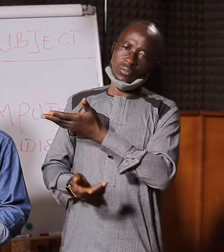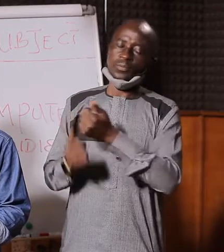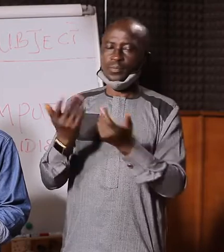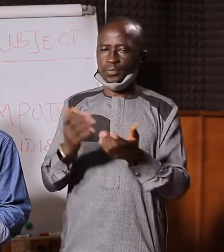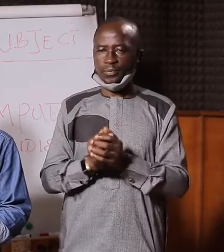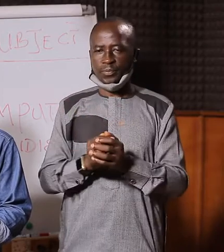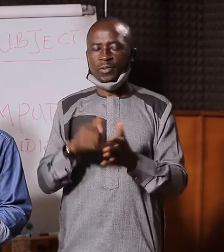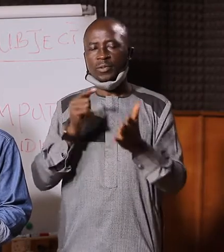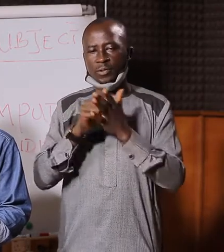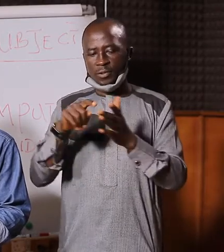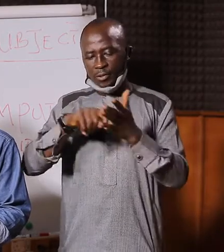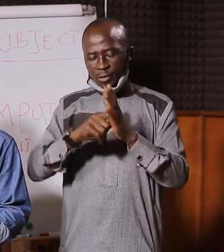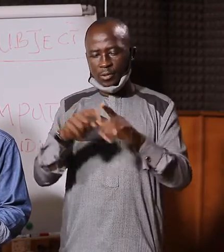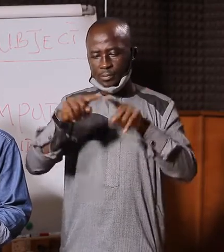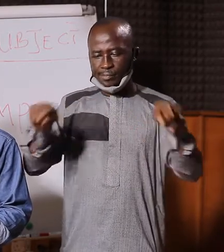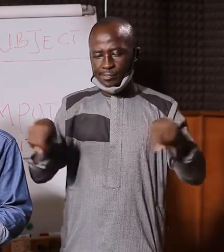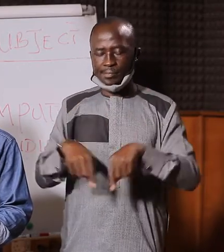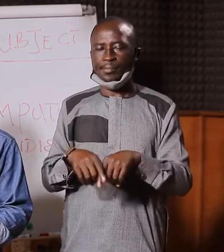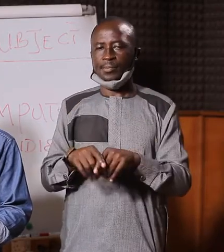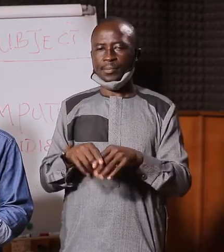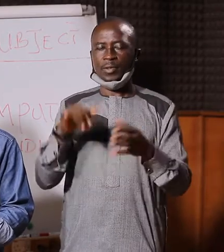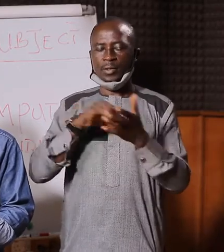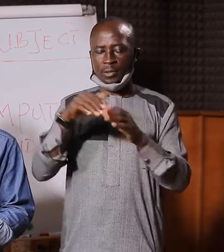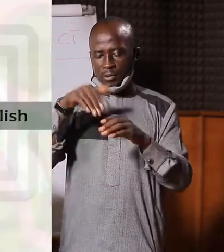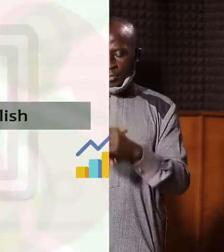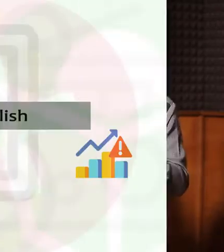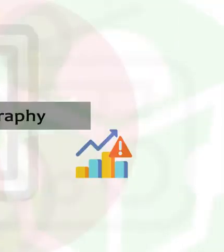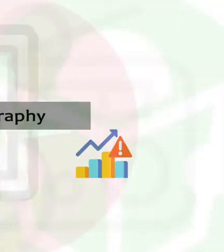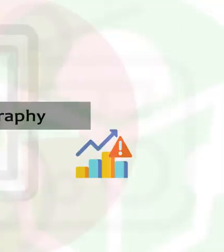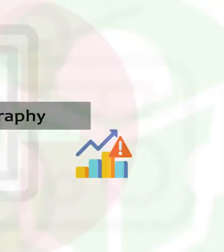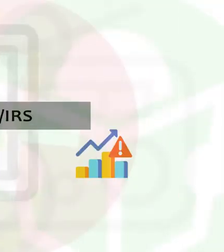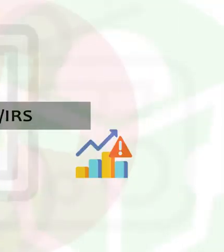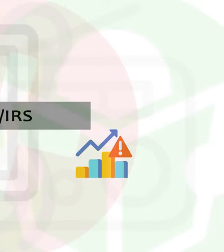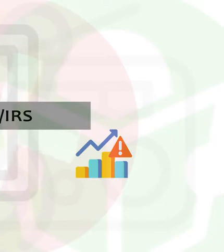is a keyboard, and it's an input device.